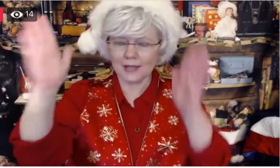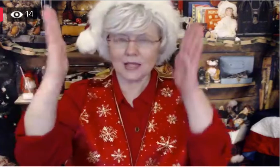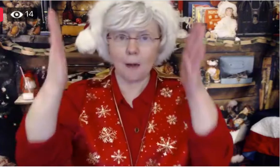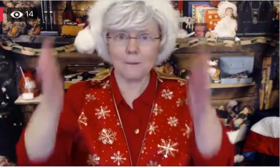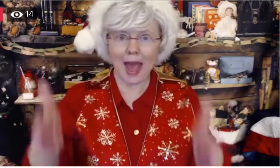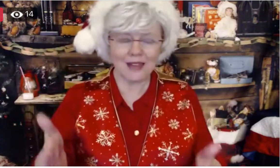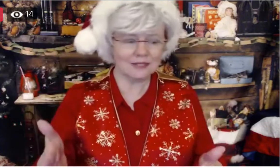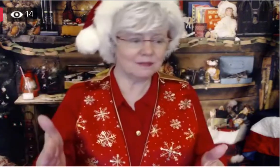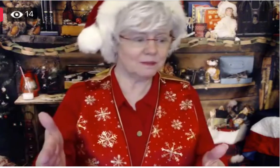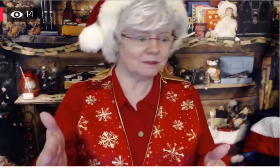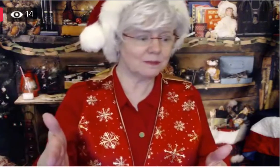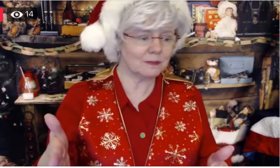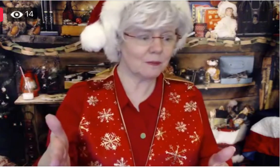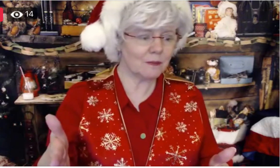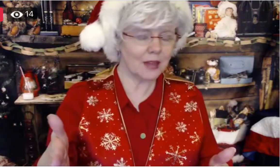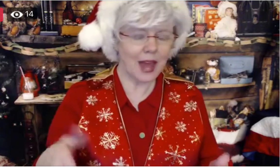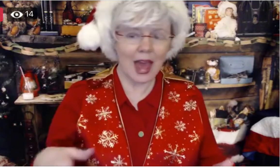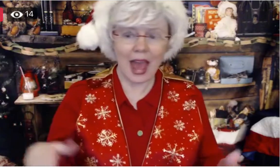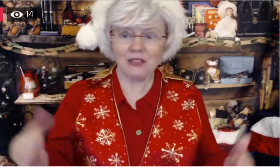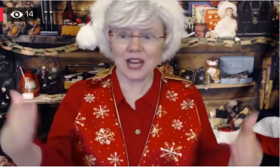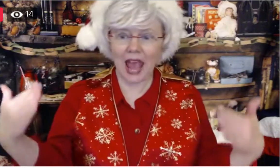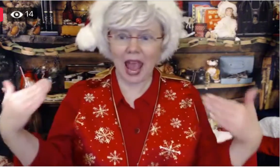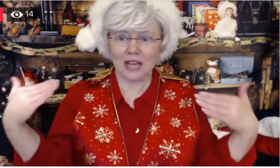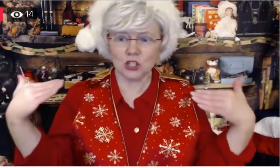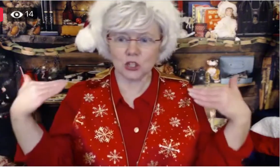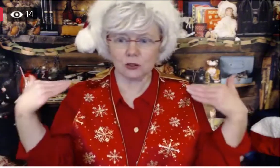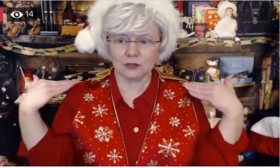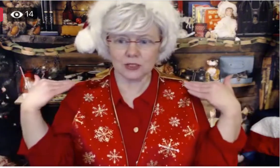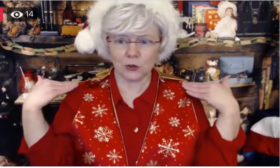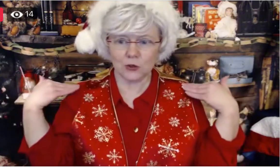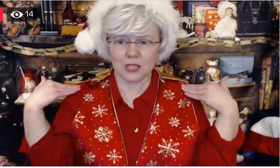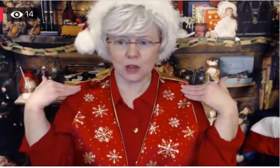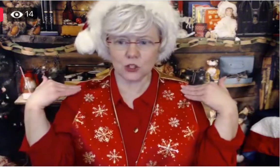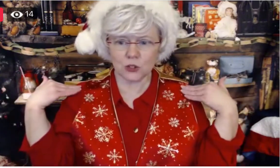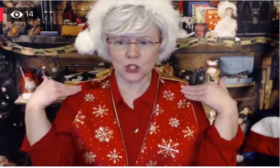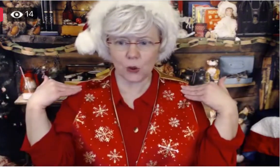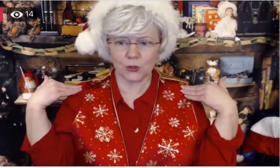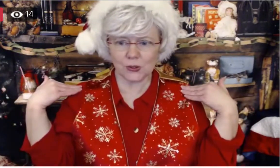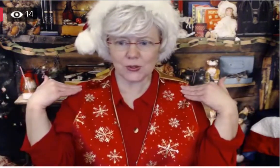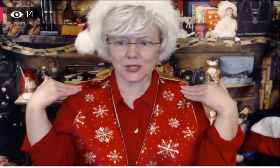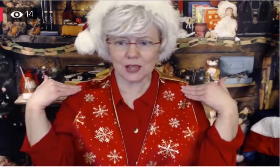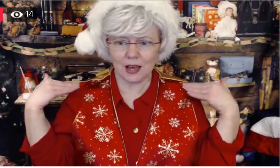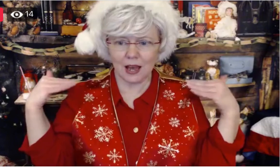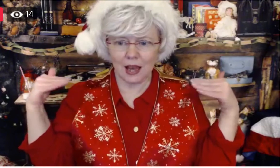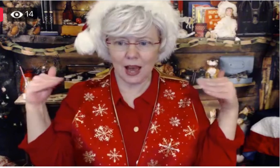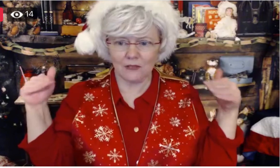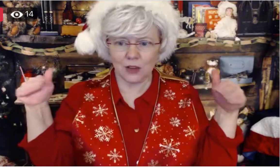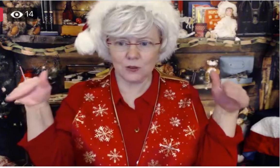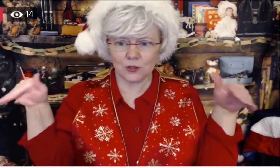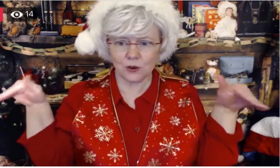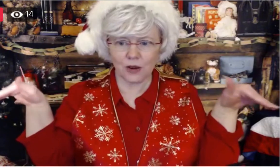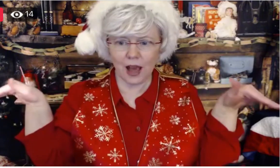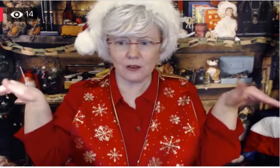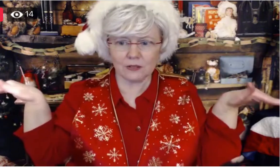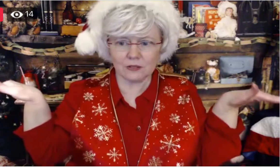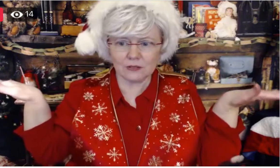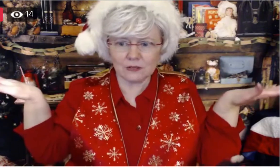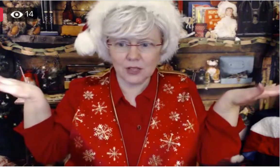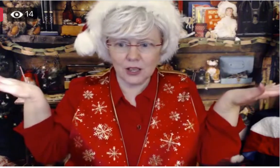Wise man. And then angel. So you touch your shoulders, and then you turn out